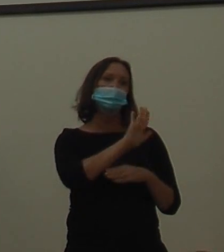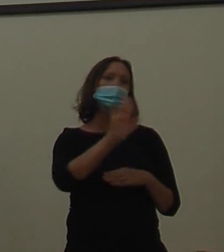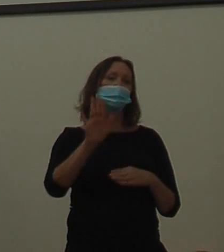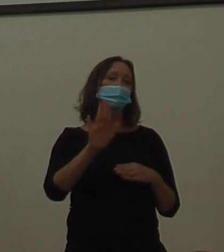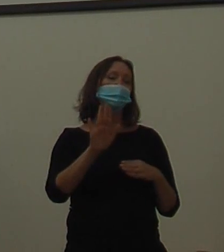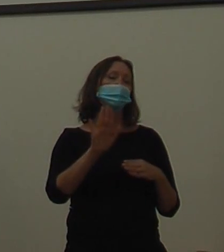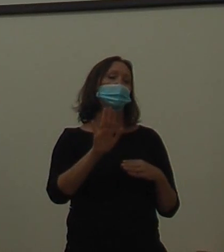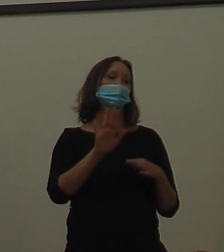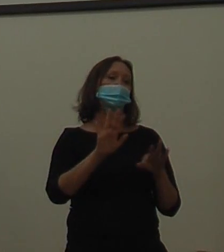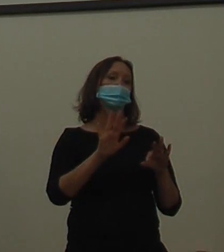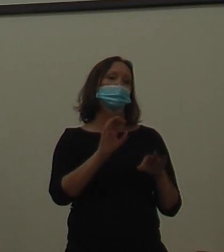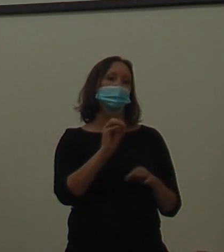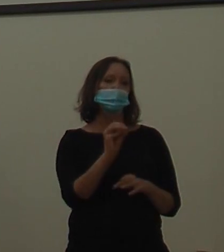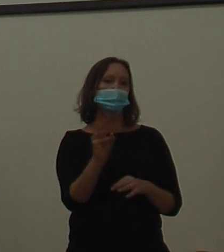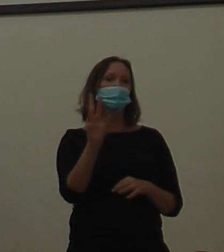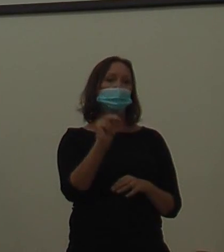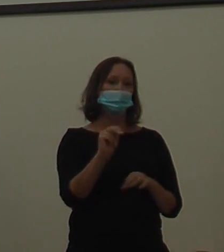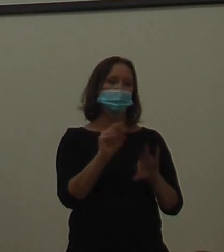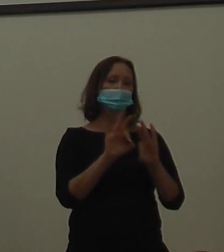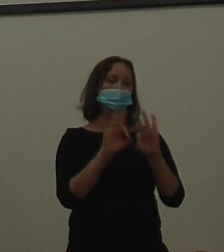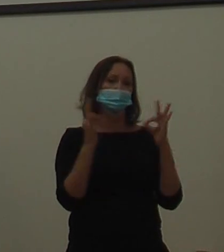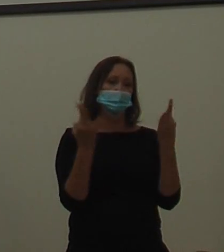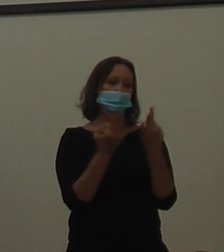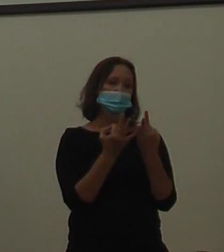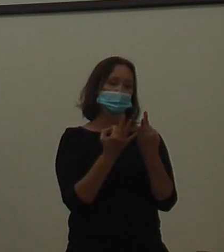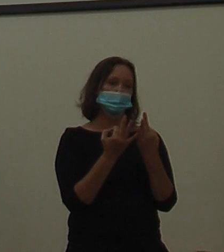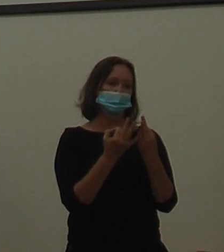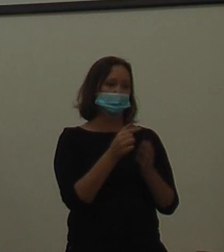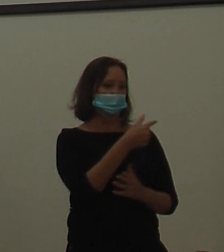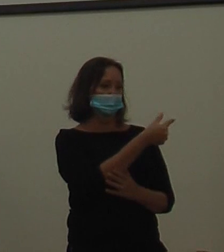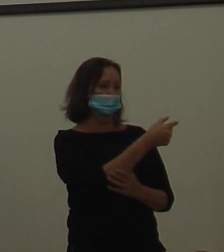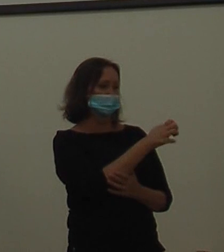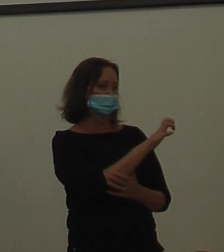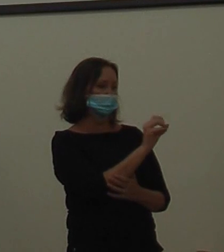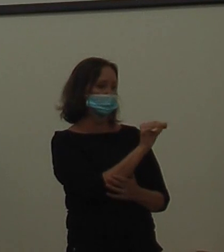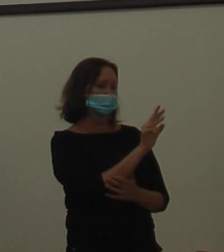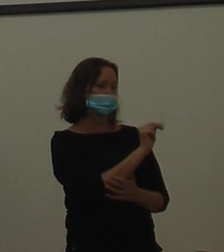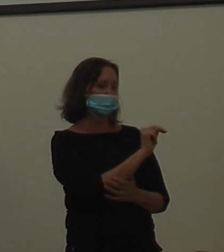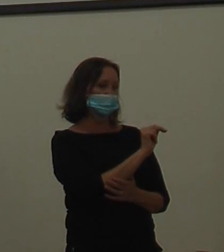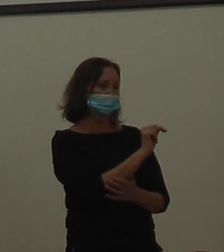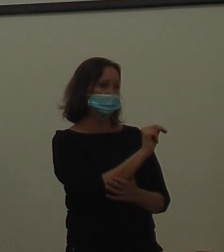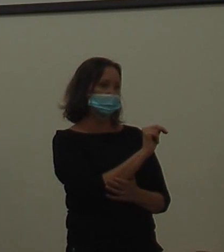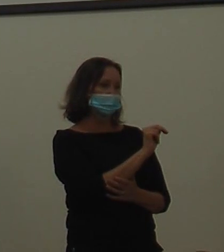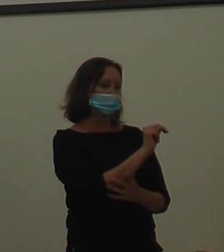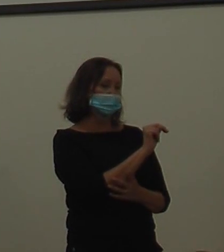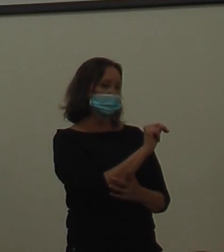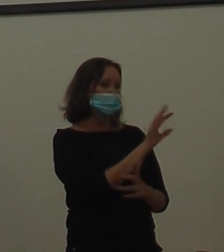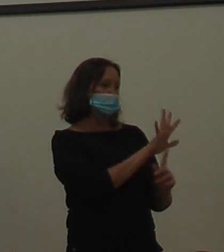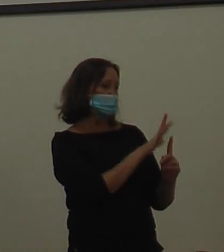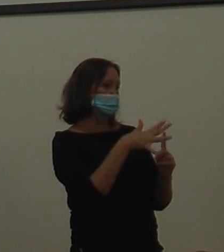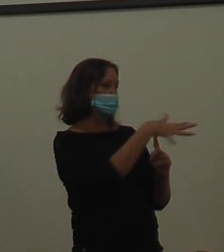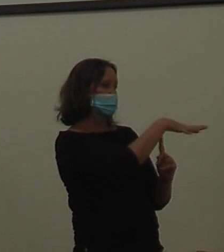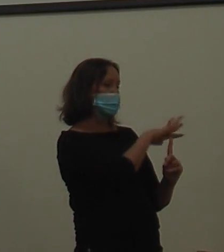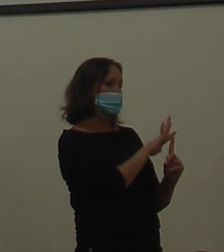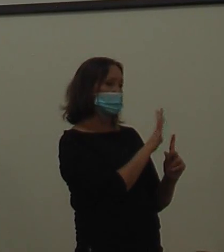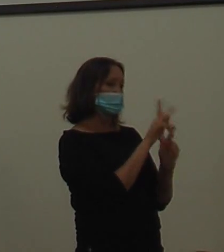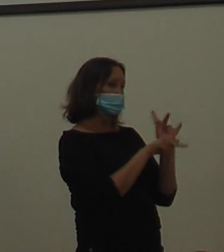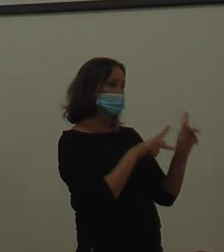Gideon was surrounded with people that had rejected God, even his father, even his own family.